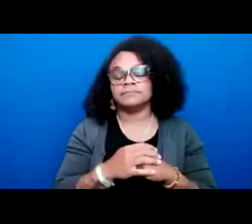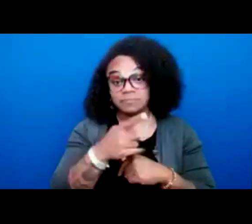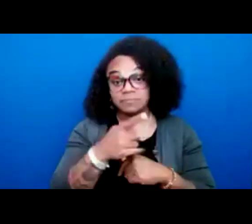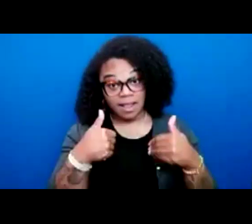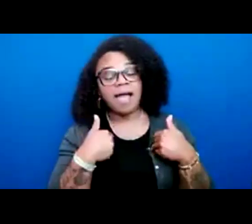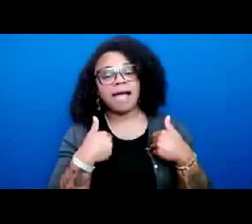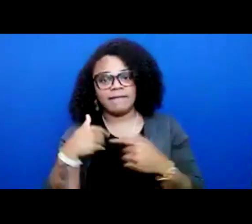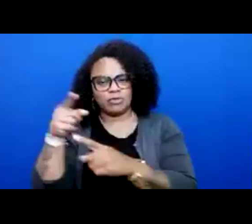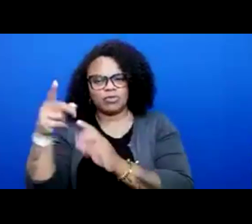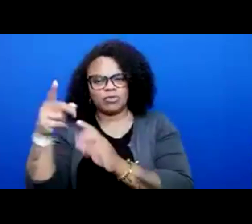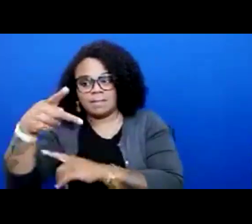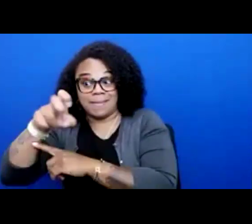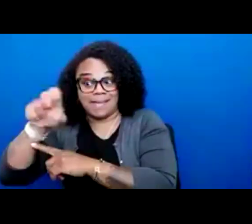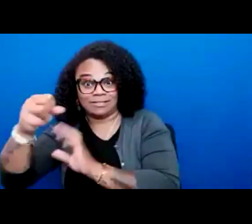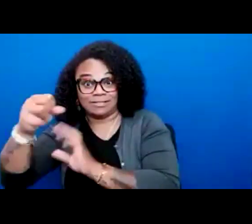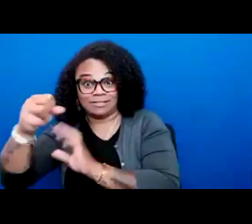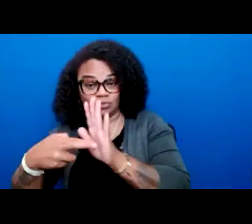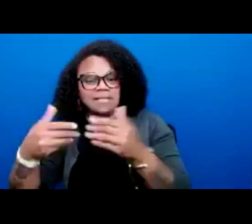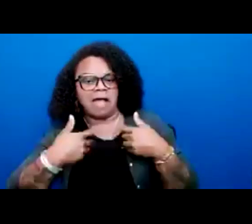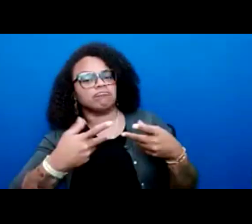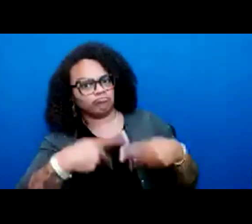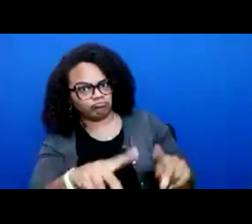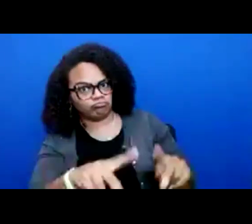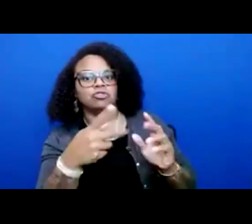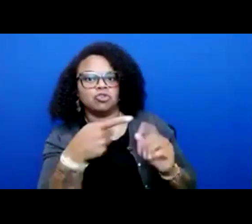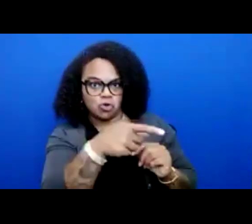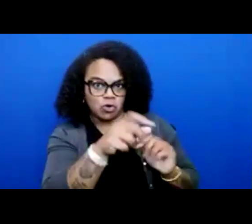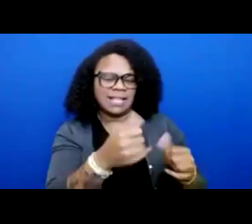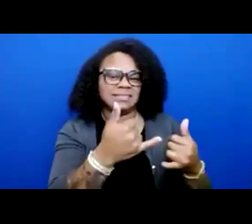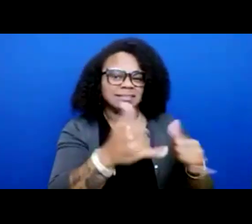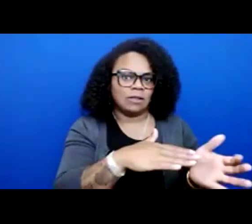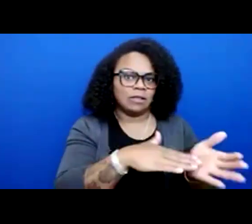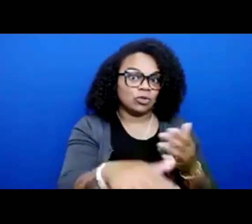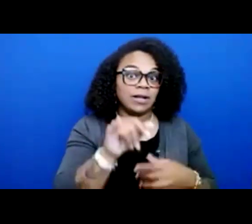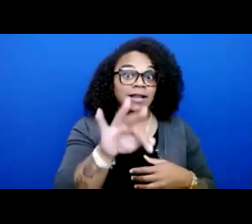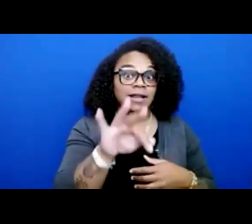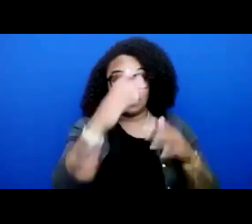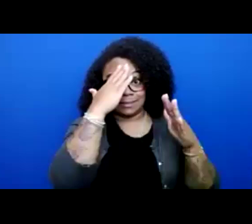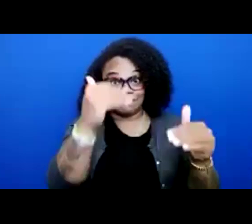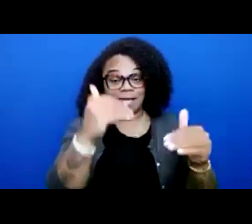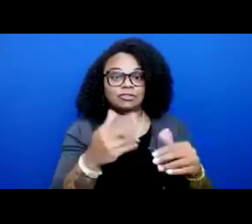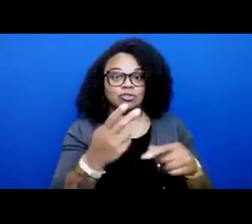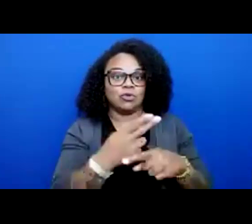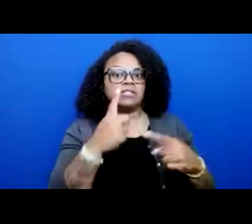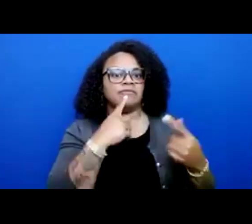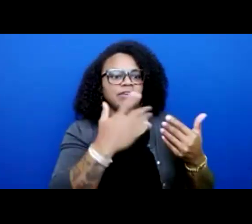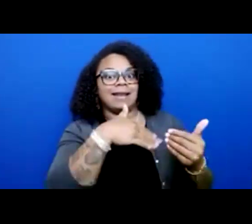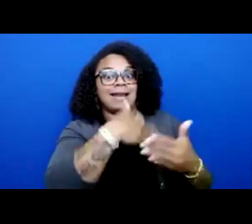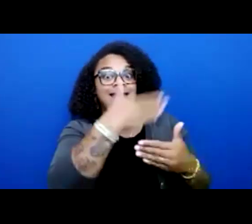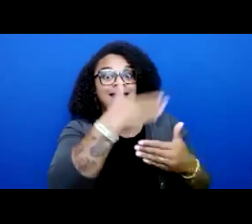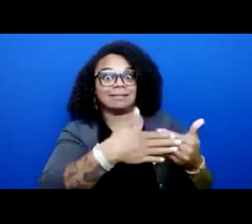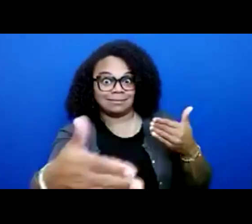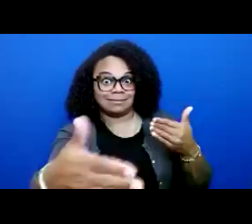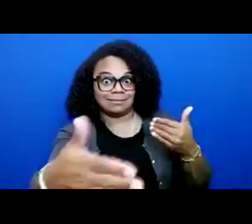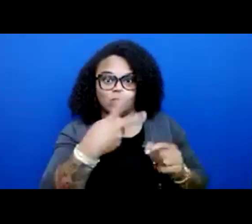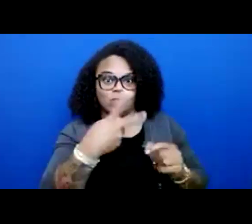rules that they could still be excluded if you expect to use them in the next 12 months. So even if you didn't use a piece of equipment this